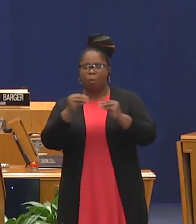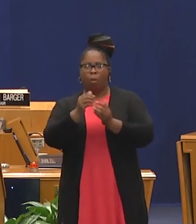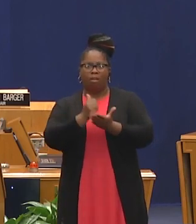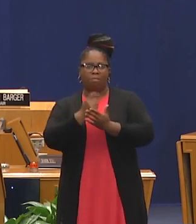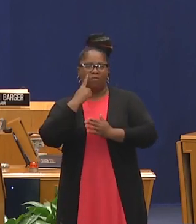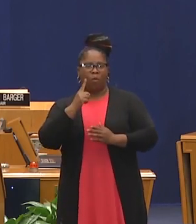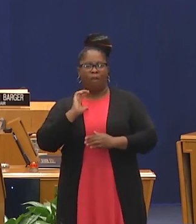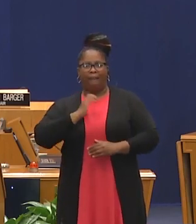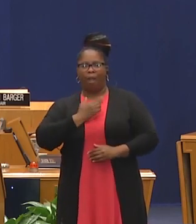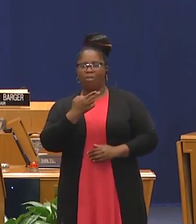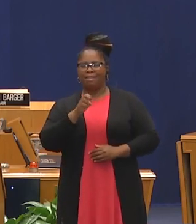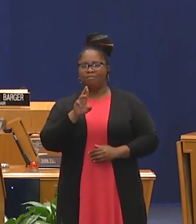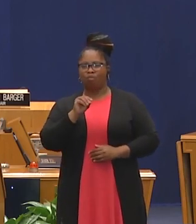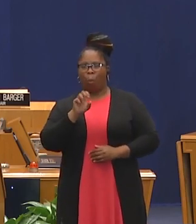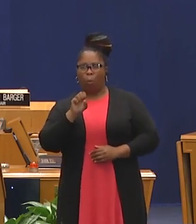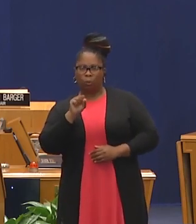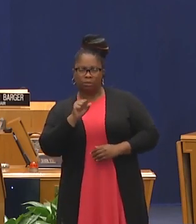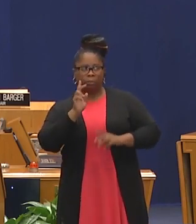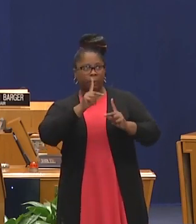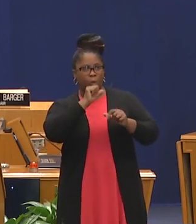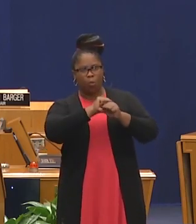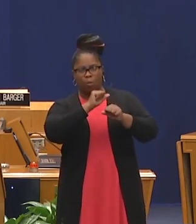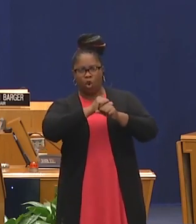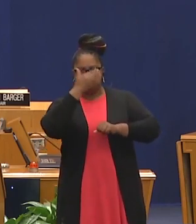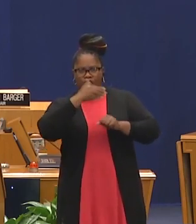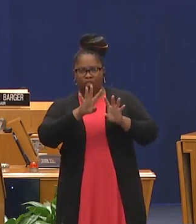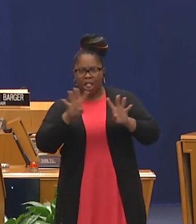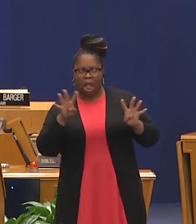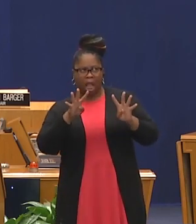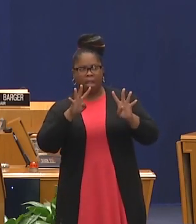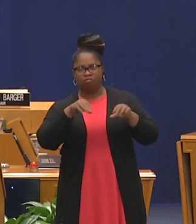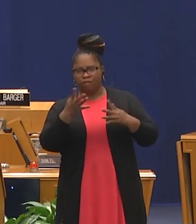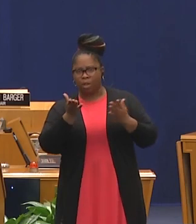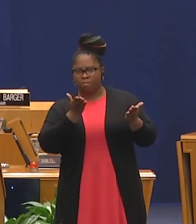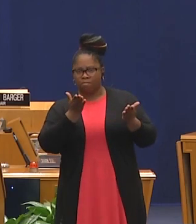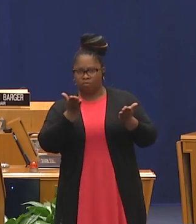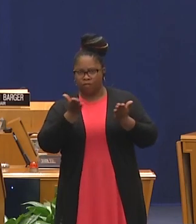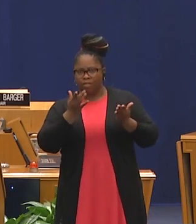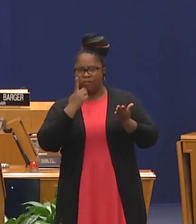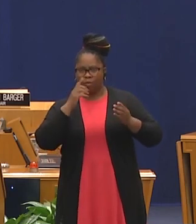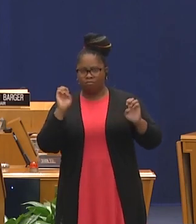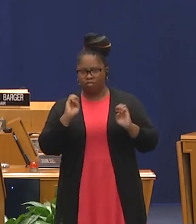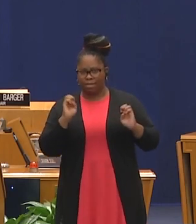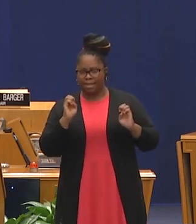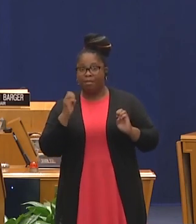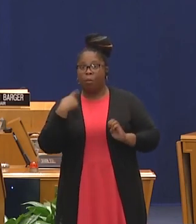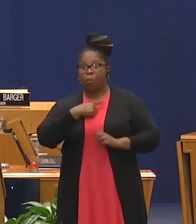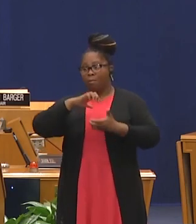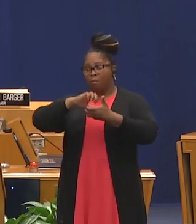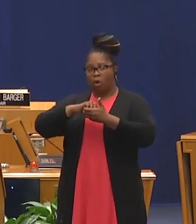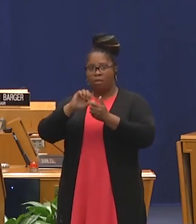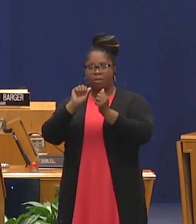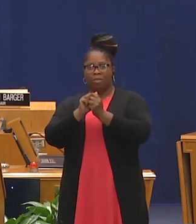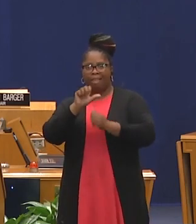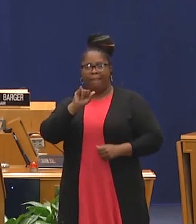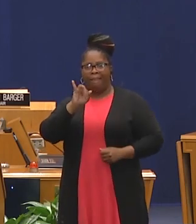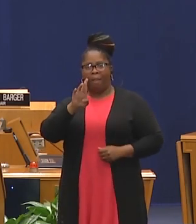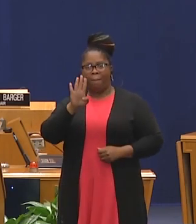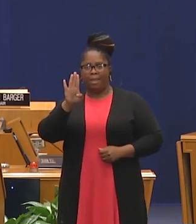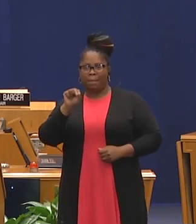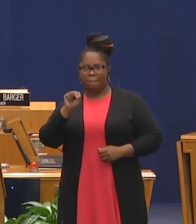Angeles County, in coordination with the City of Los Angeles, is partnering with Airbnb to provide free housing to up to